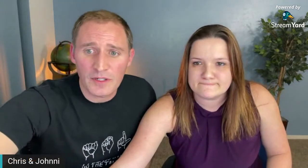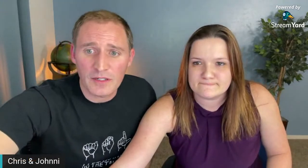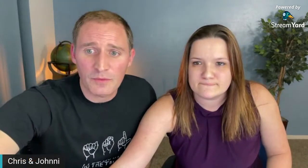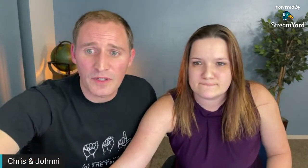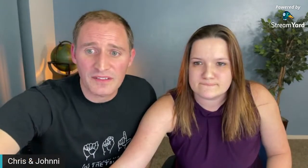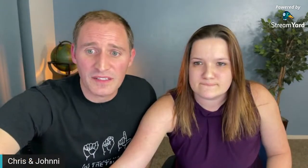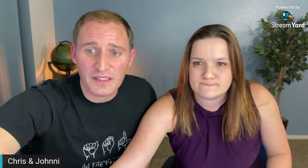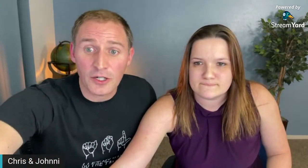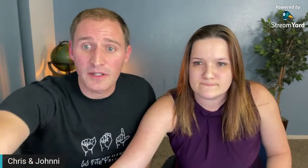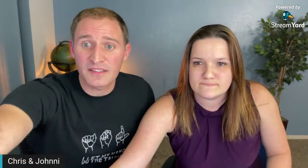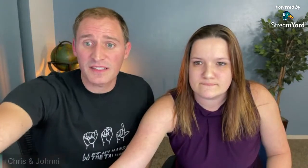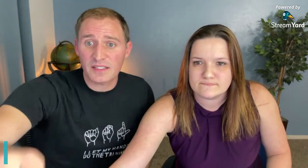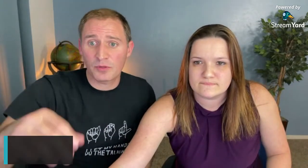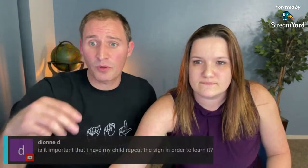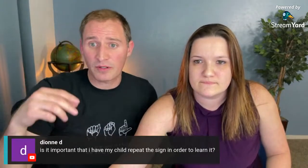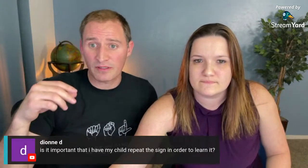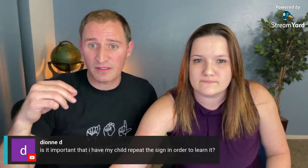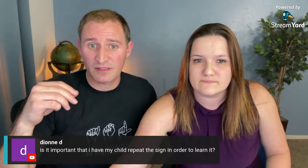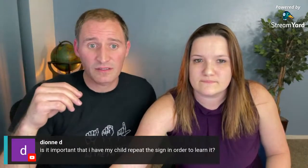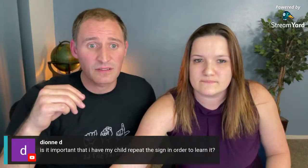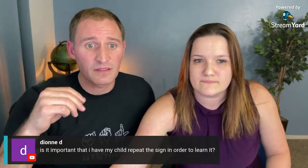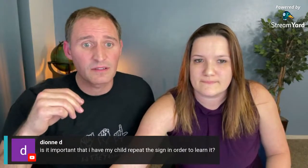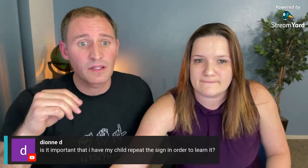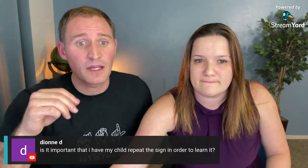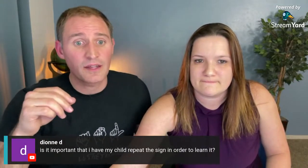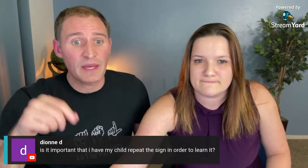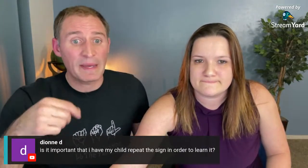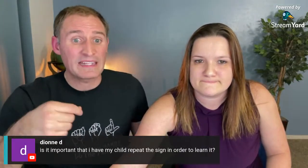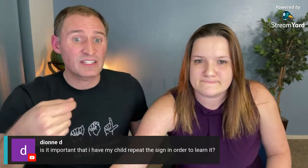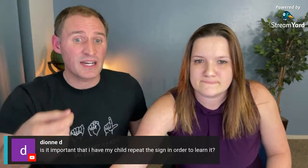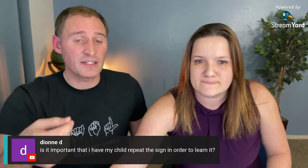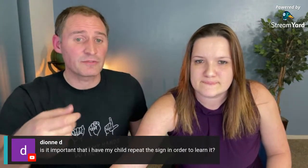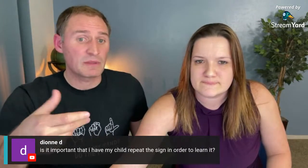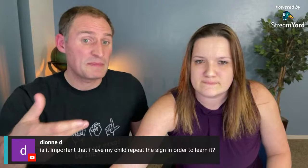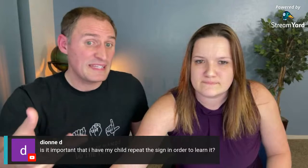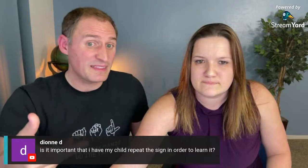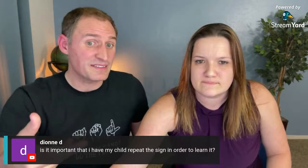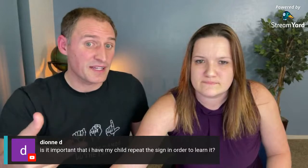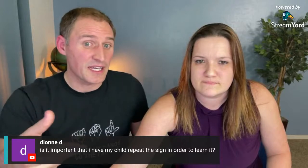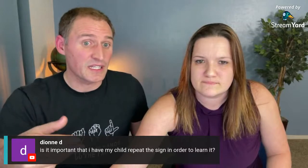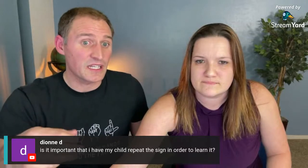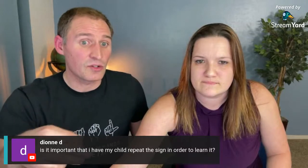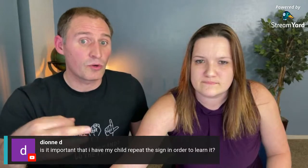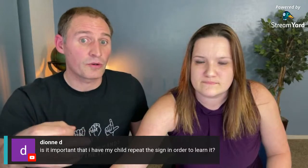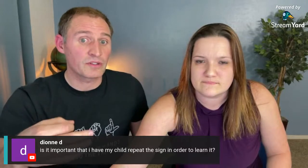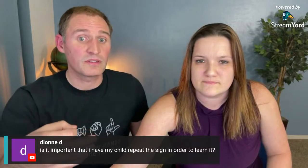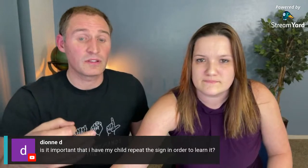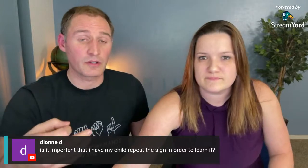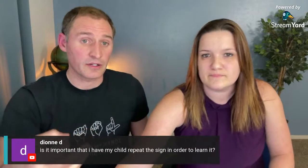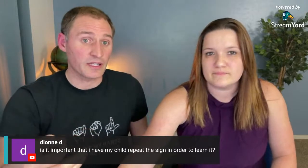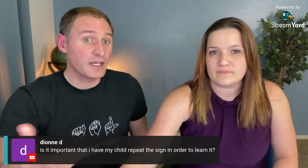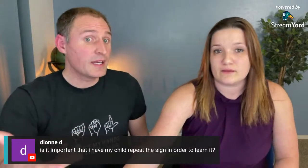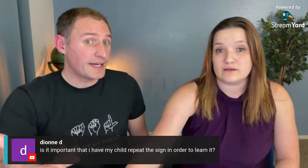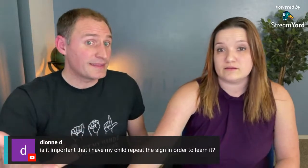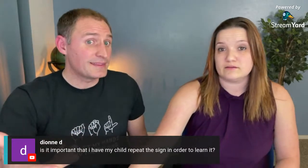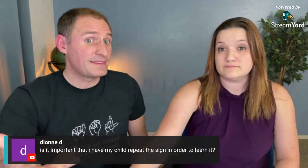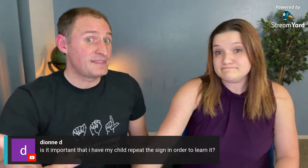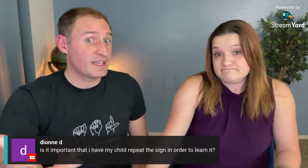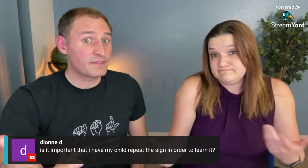Where was it? Oh, is it important that my child repeat the sign in order to learn it? It